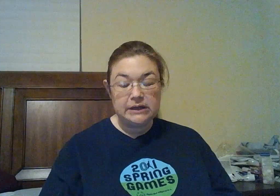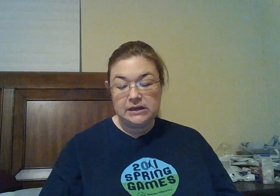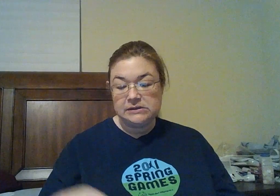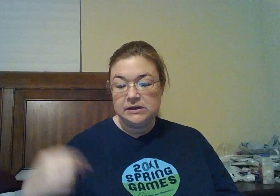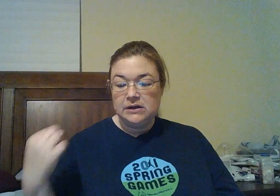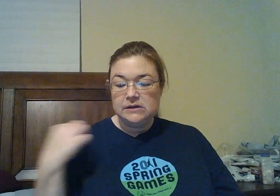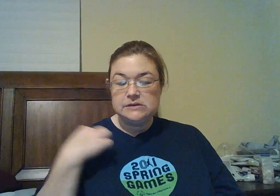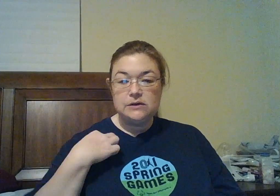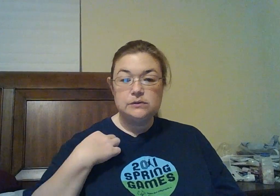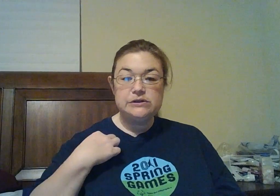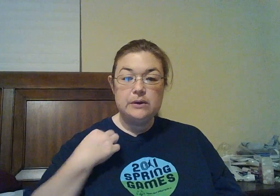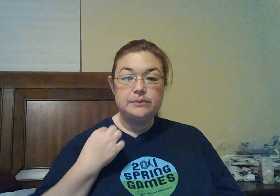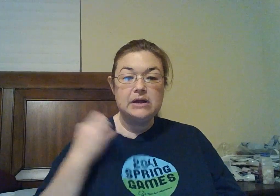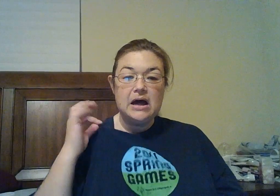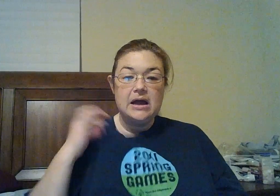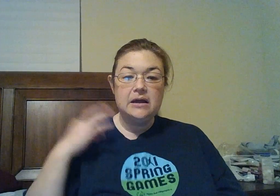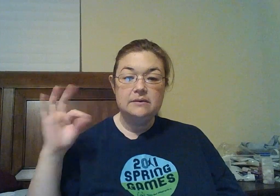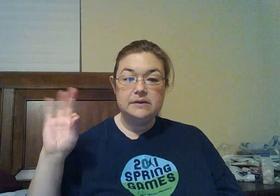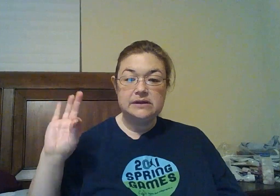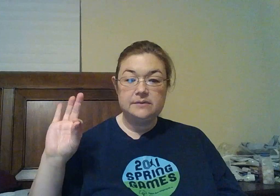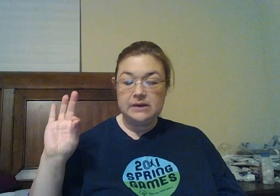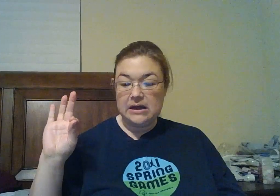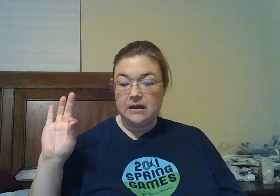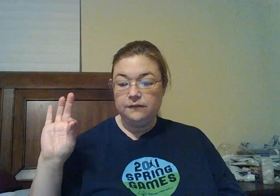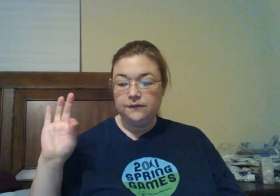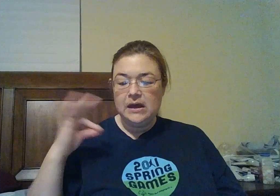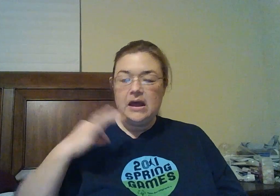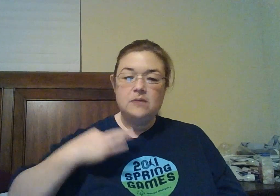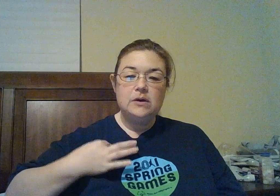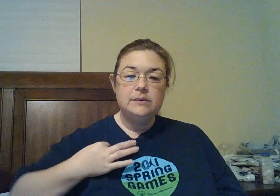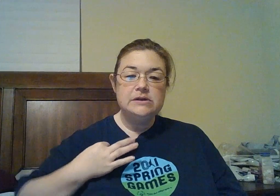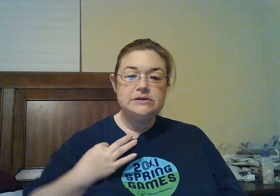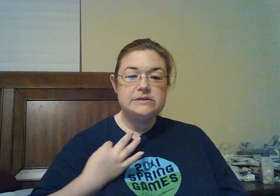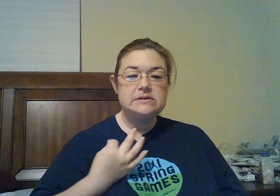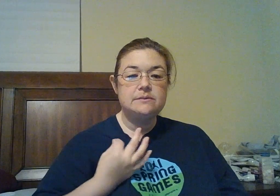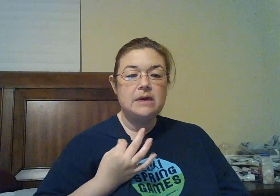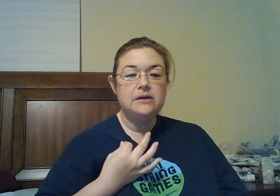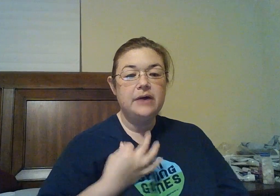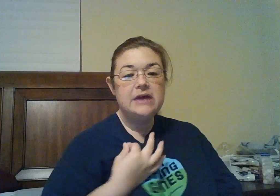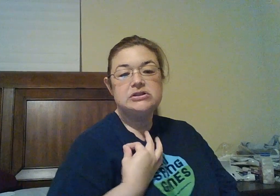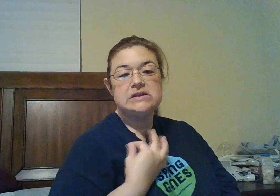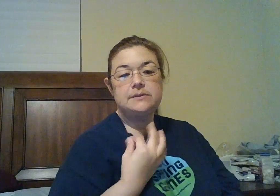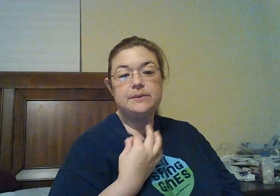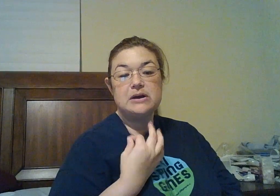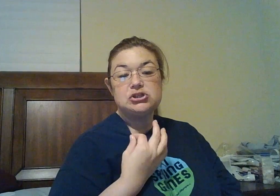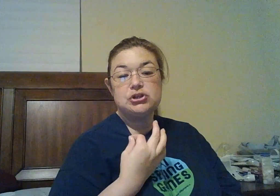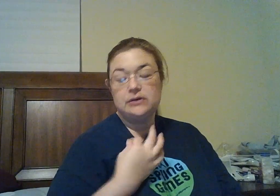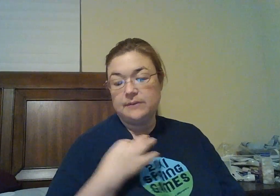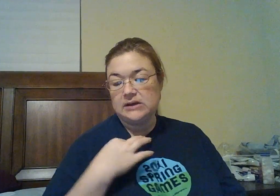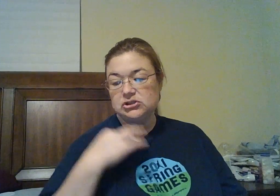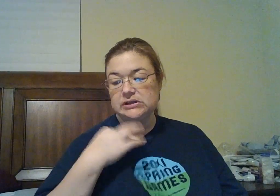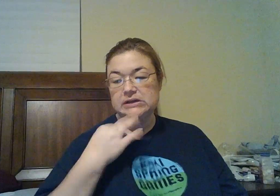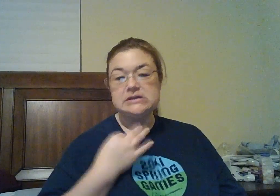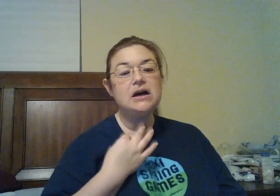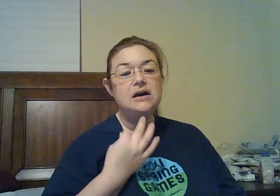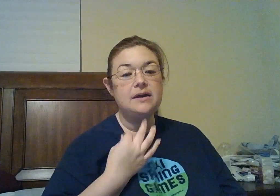applicant. So to apply, it's going to be an F, and what I'm going to do is my location is going to be my shirt. I'm actually going to tug at my